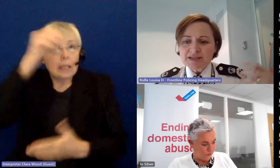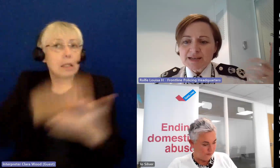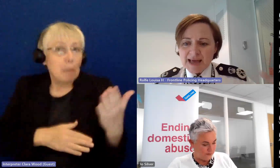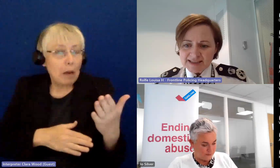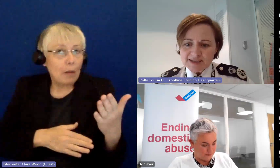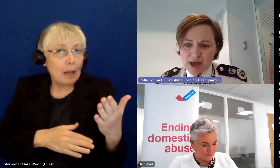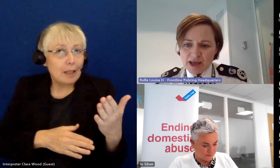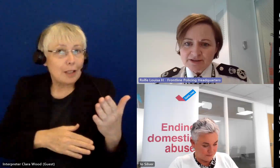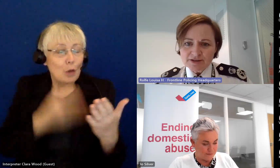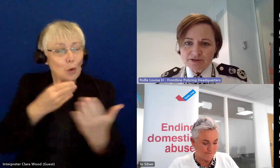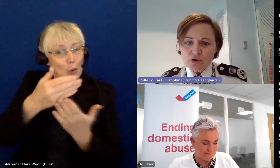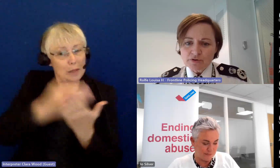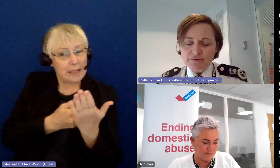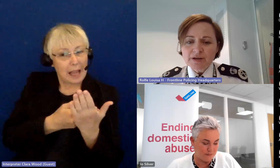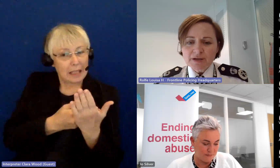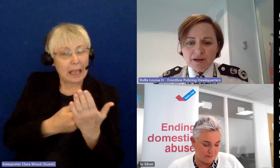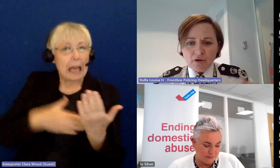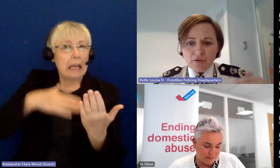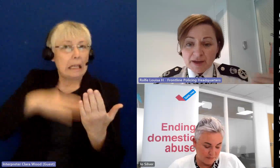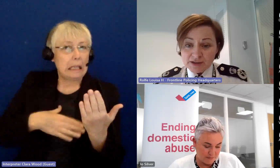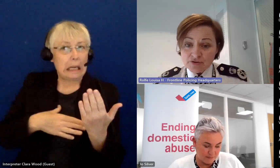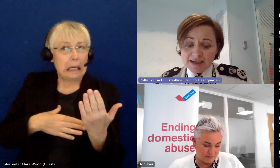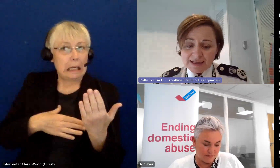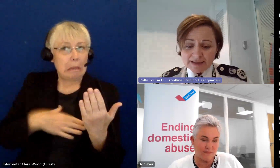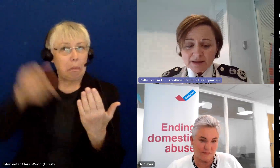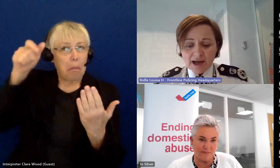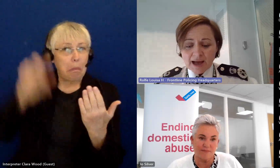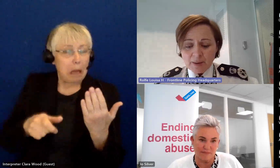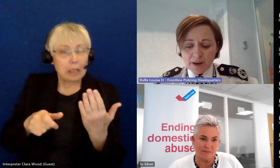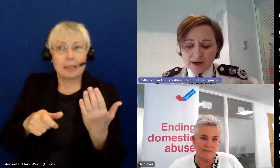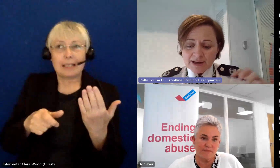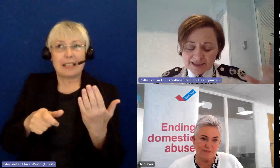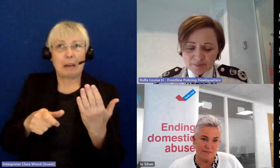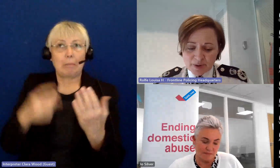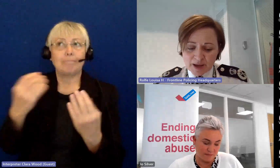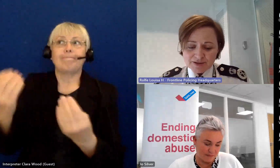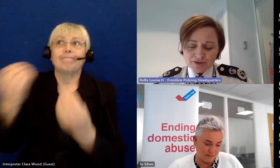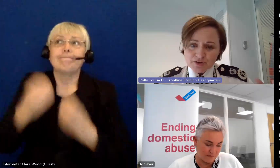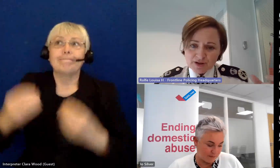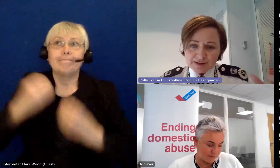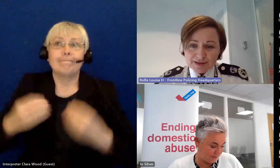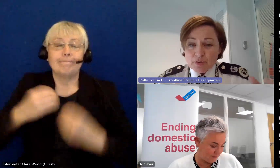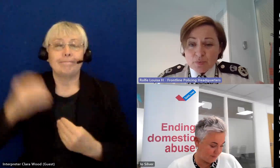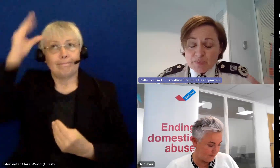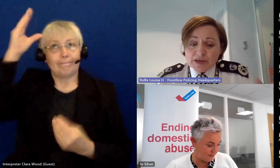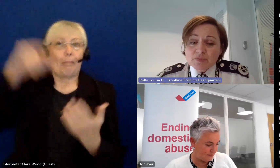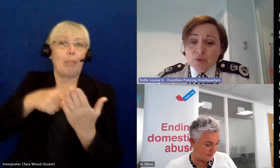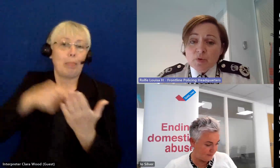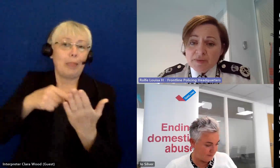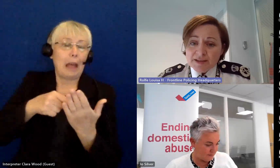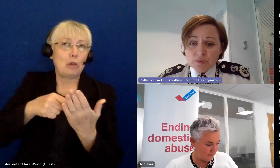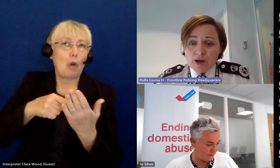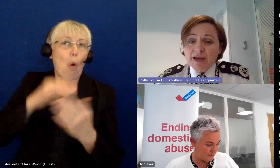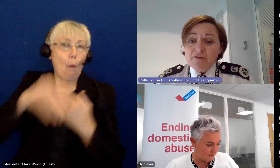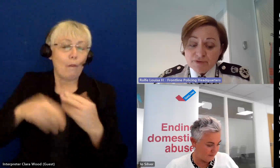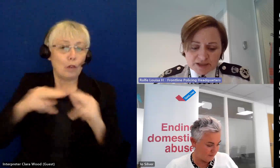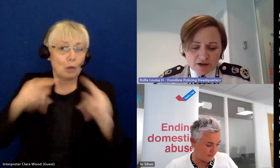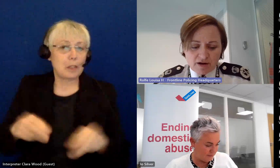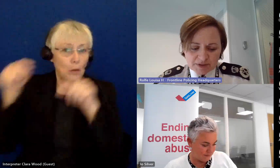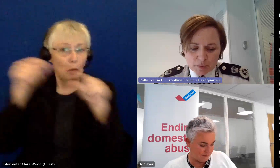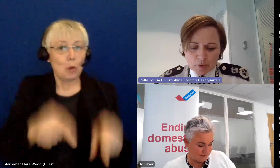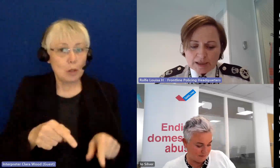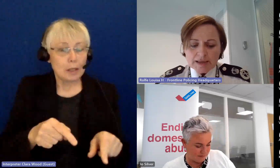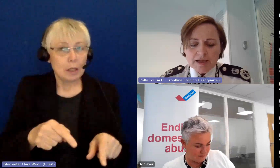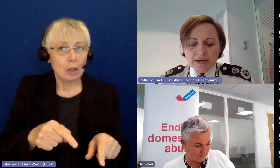something that was less dependent on that training and less dependent on, and so because we want this to work